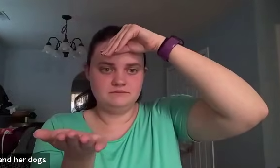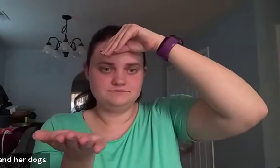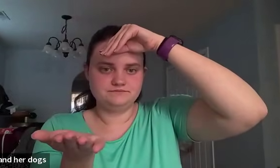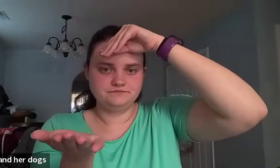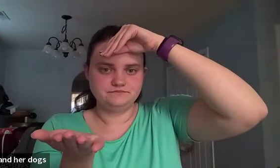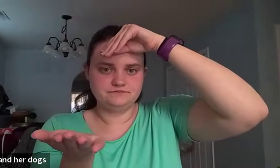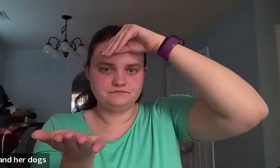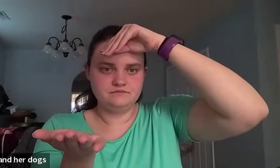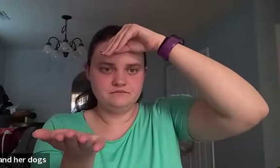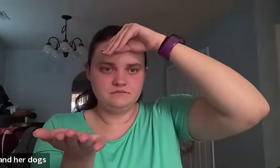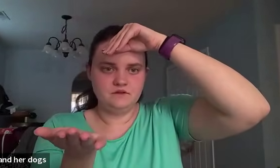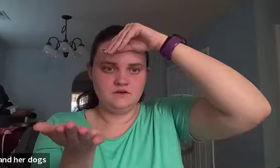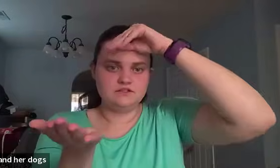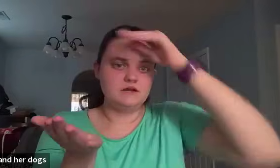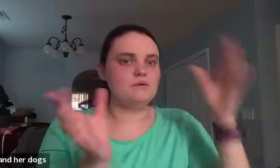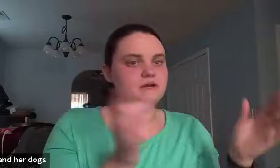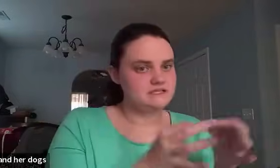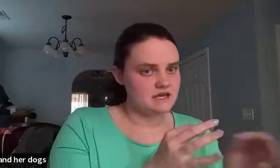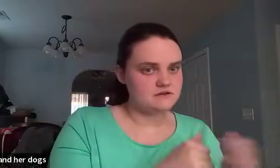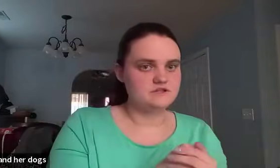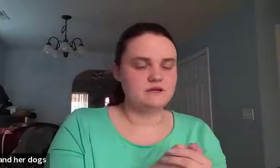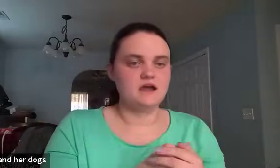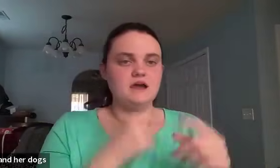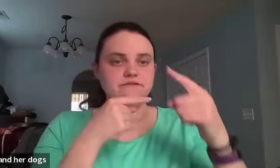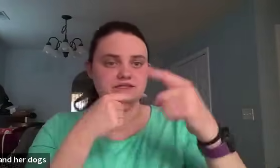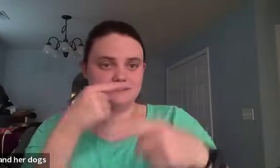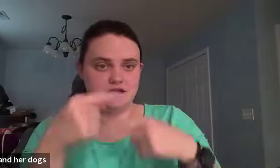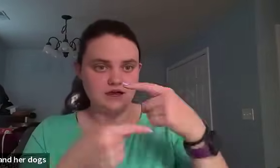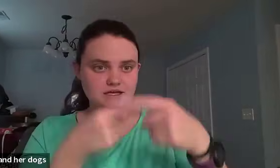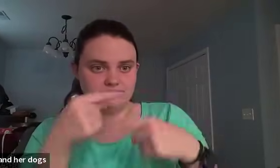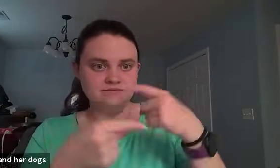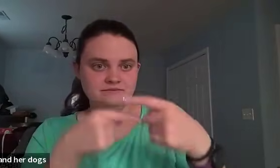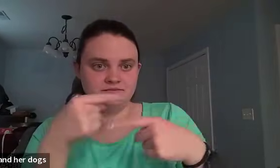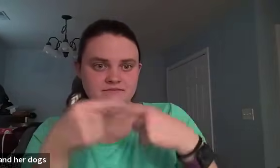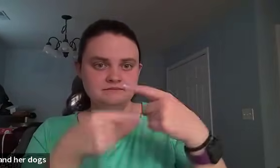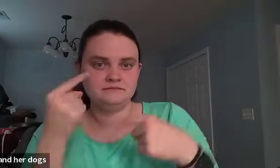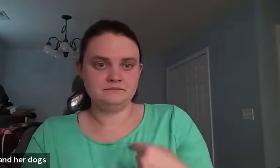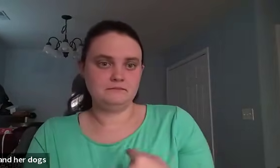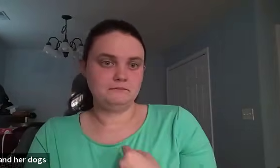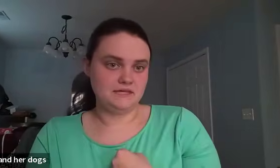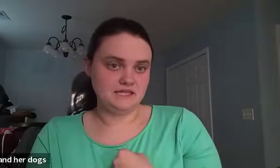Okay, so now we'll put it together. So we have sign,